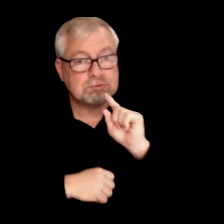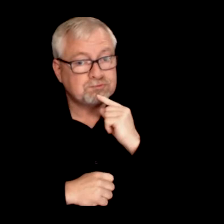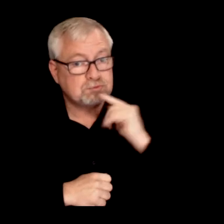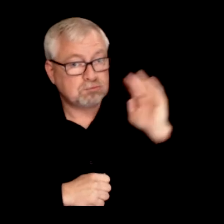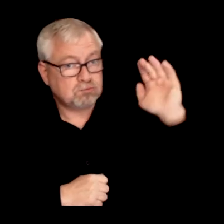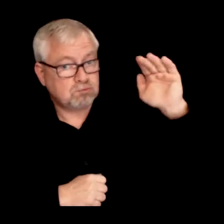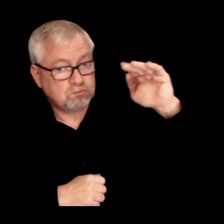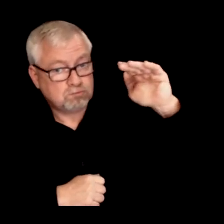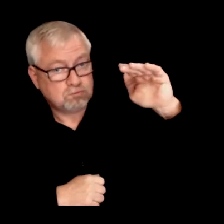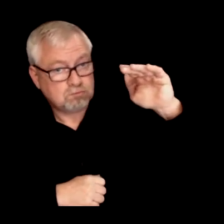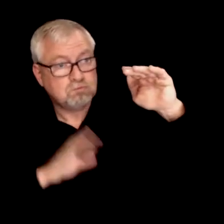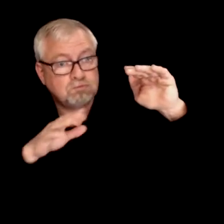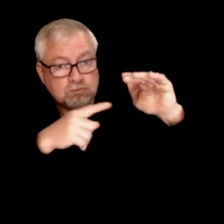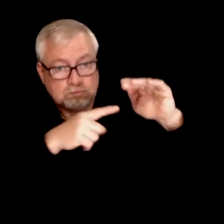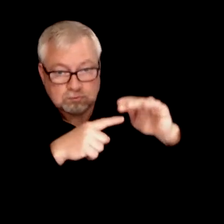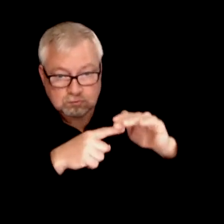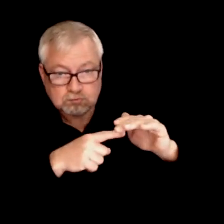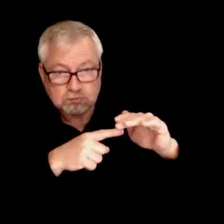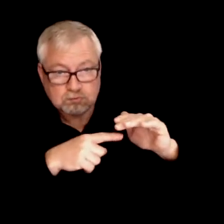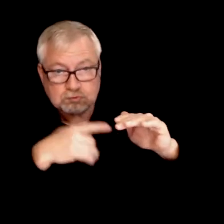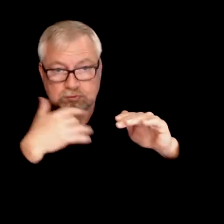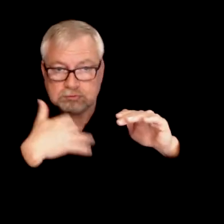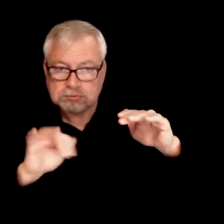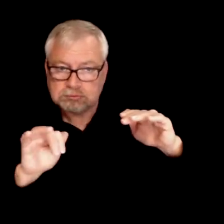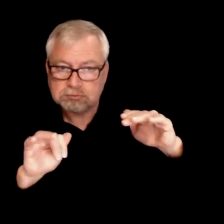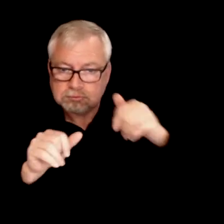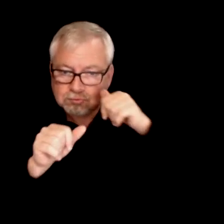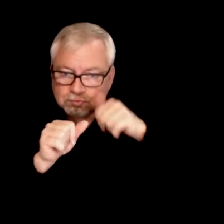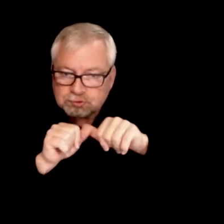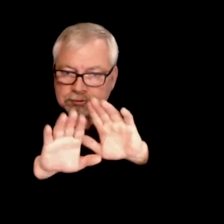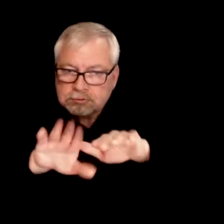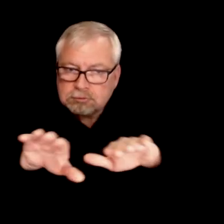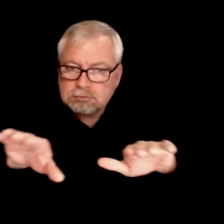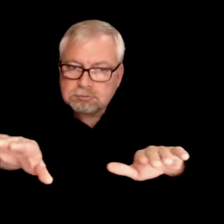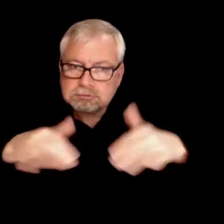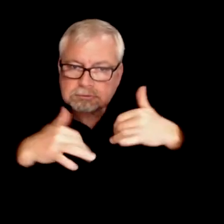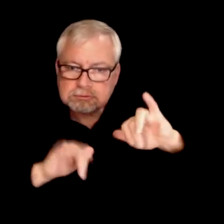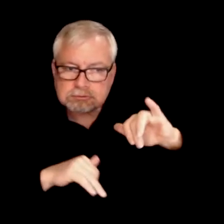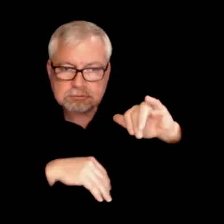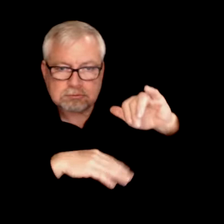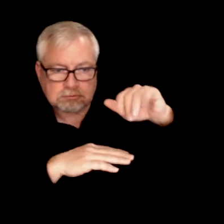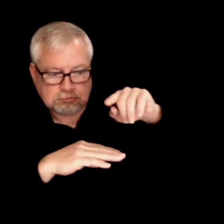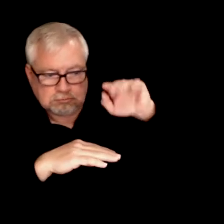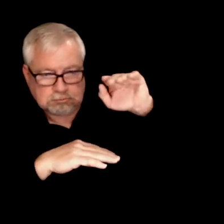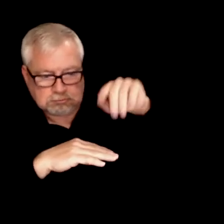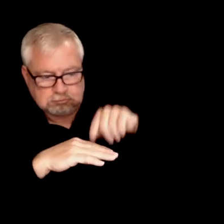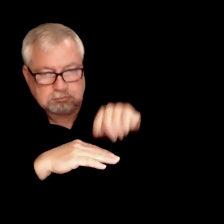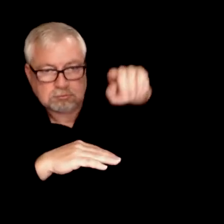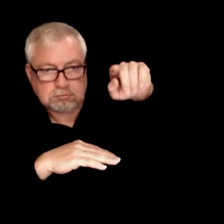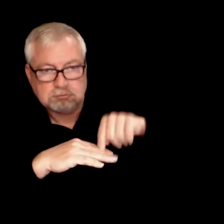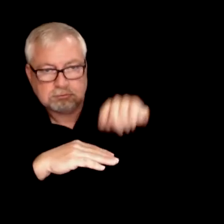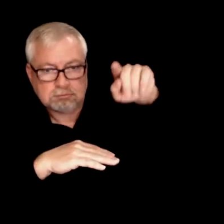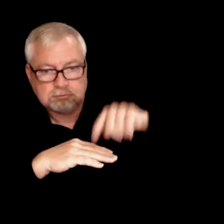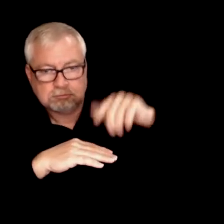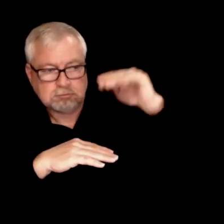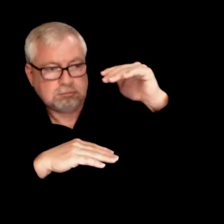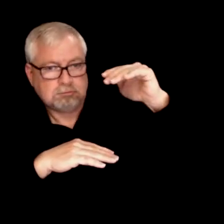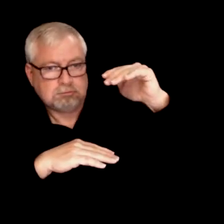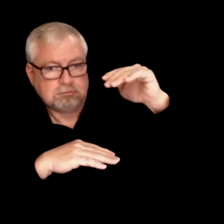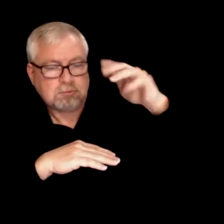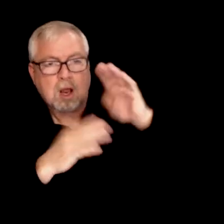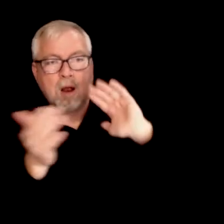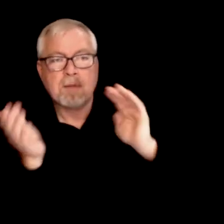again, to reiterate, we're still at extremely high levels of cases, comparatively speaking. If you look at